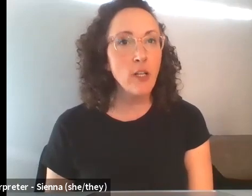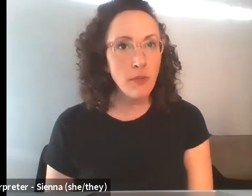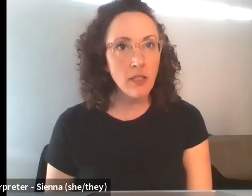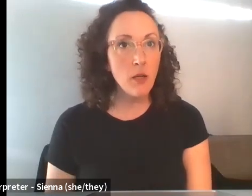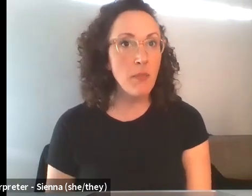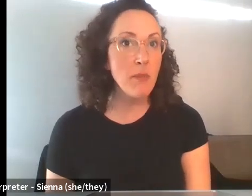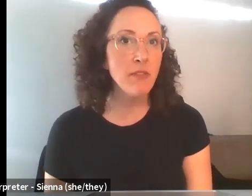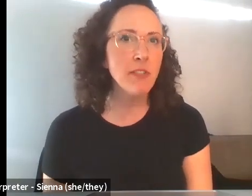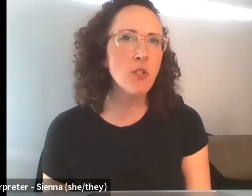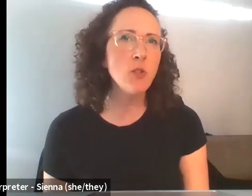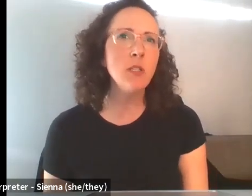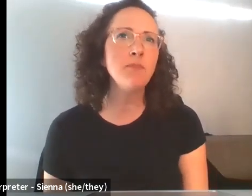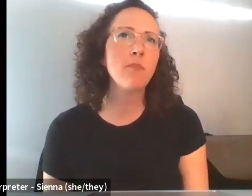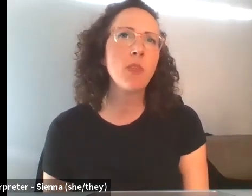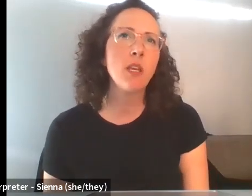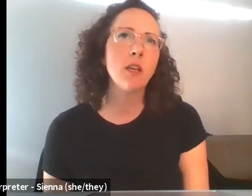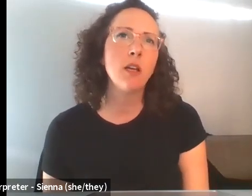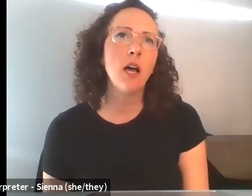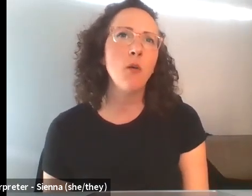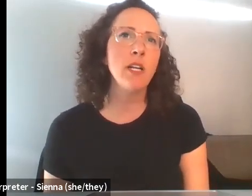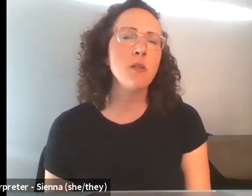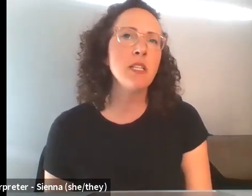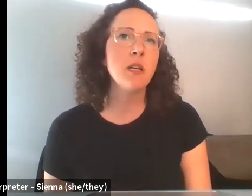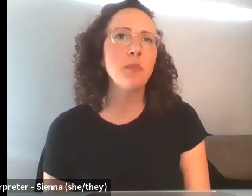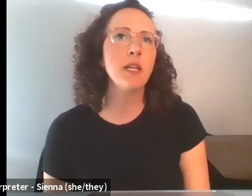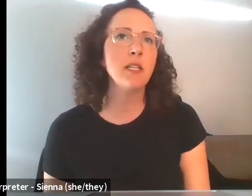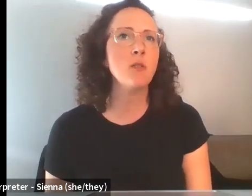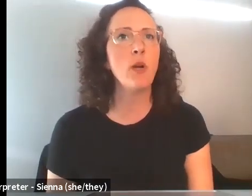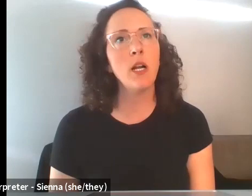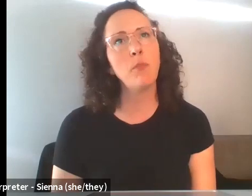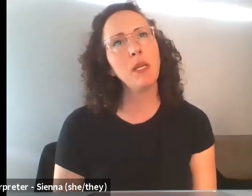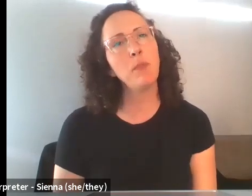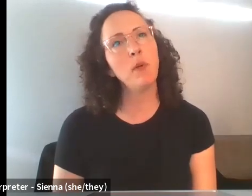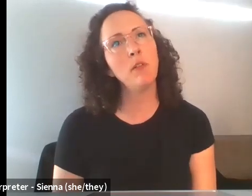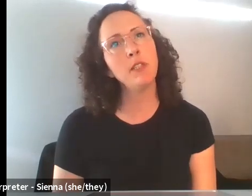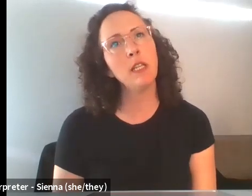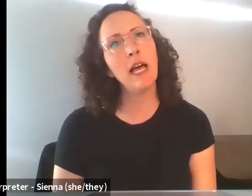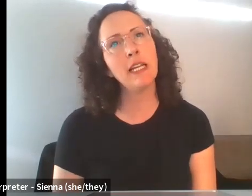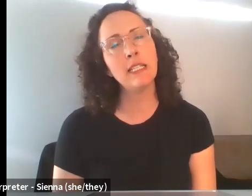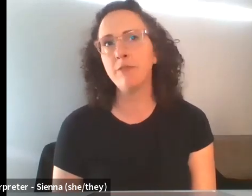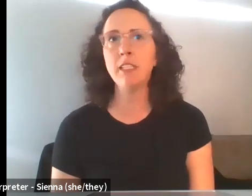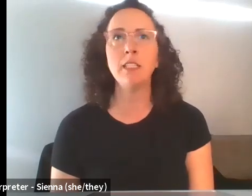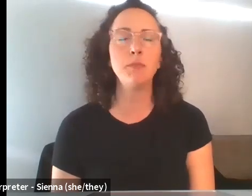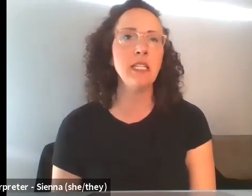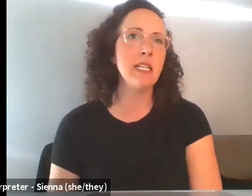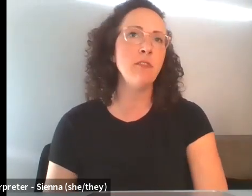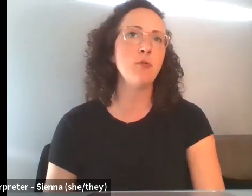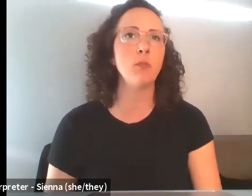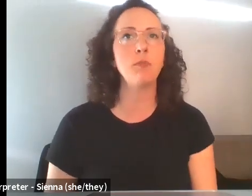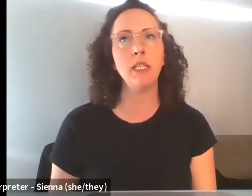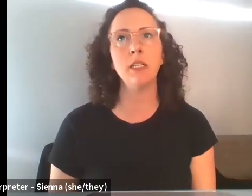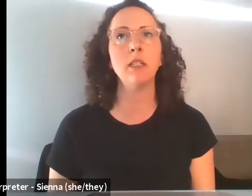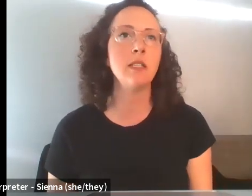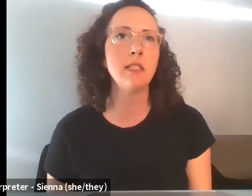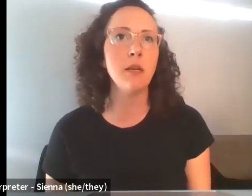If I could make it my perfect school, I want it to be some place where people feel like being deaf